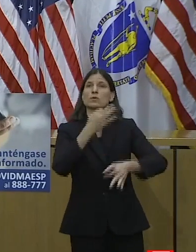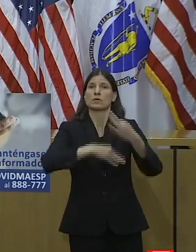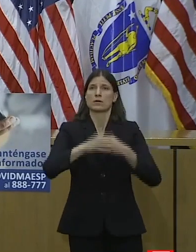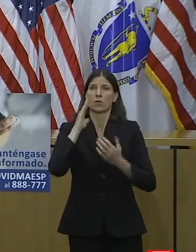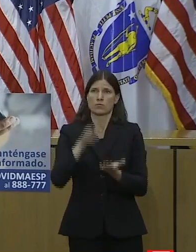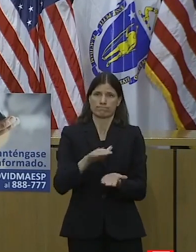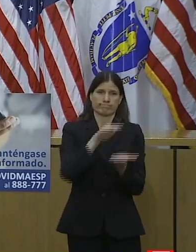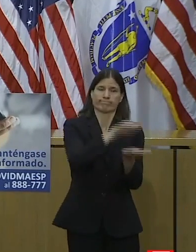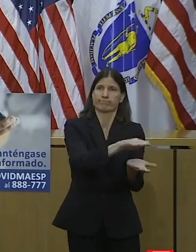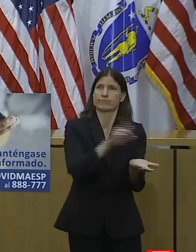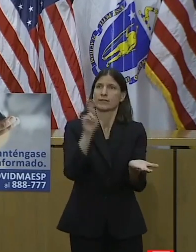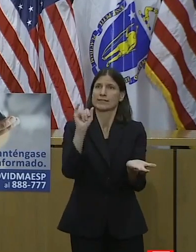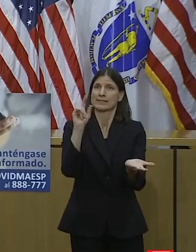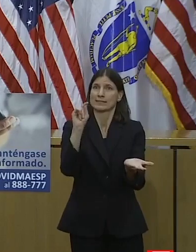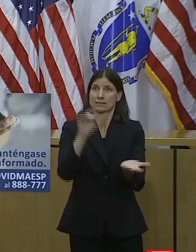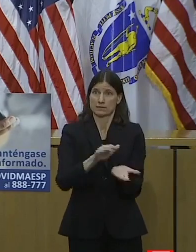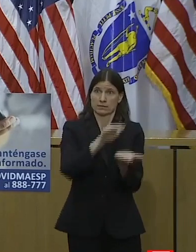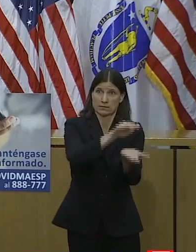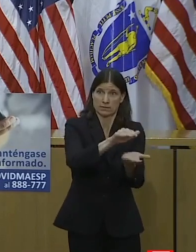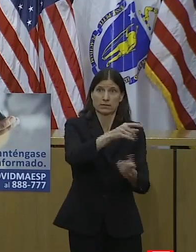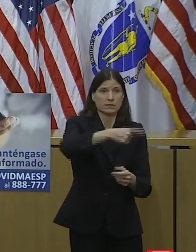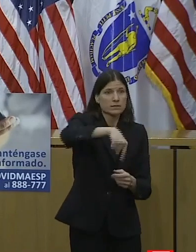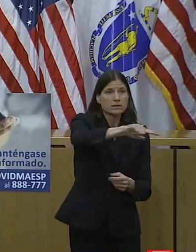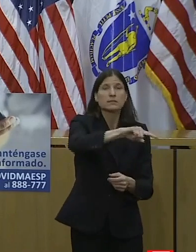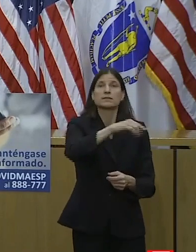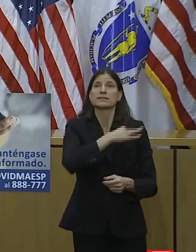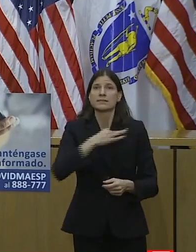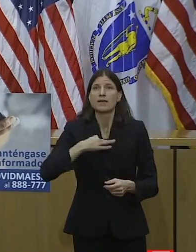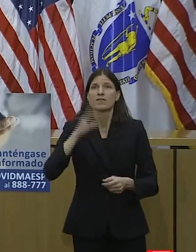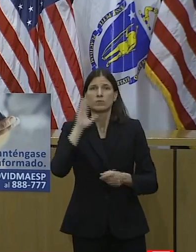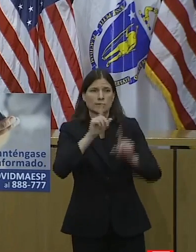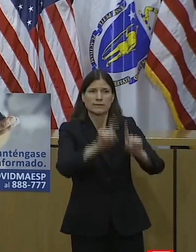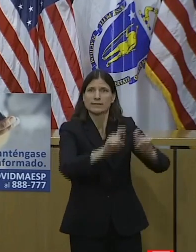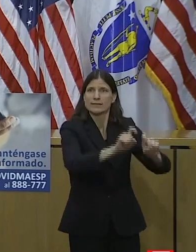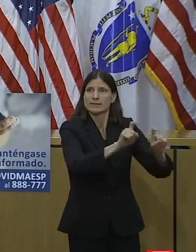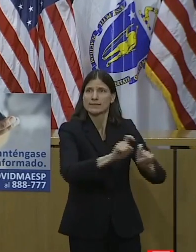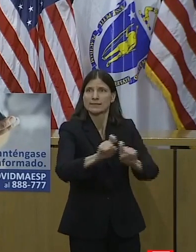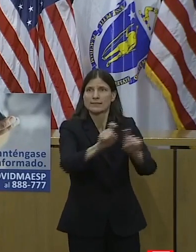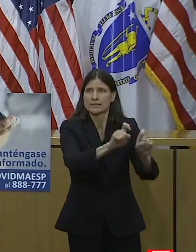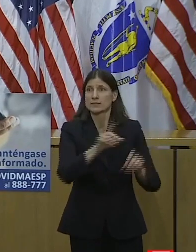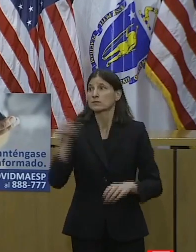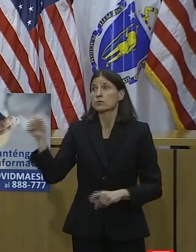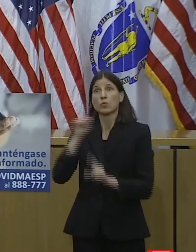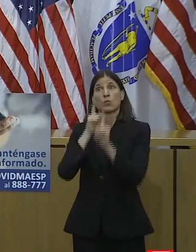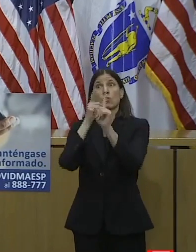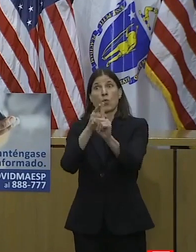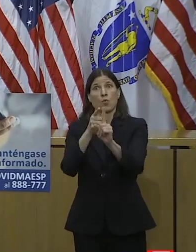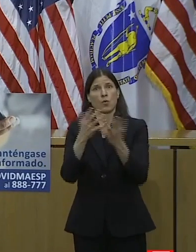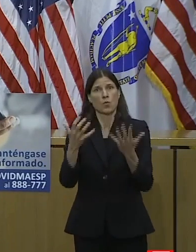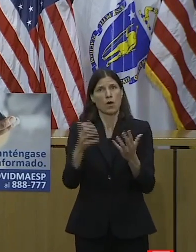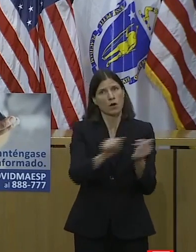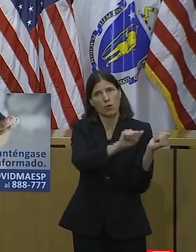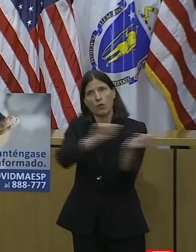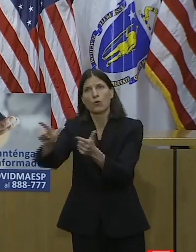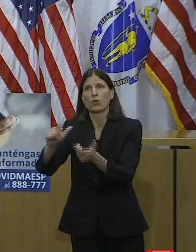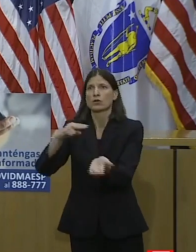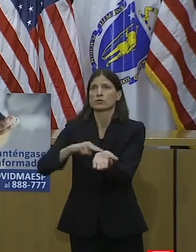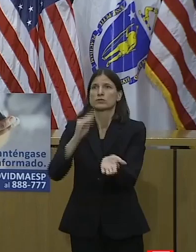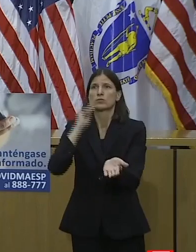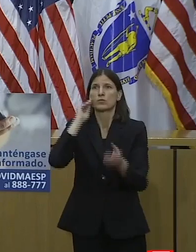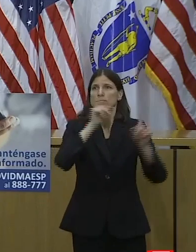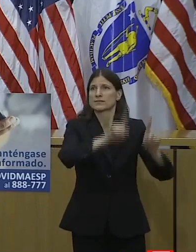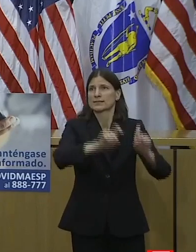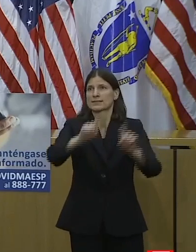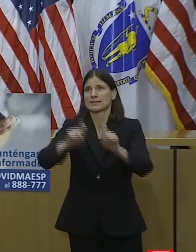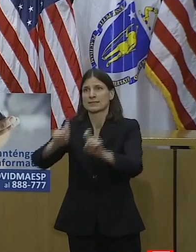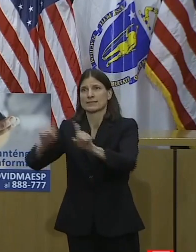using kits that we're making available through the Broad Institute. As of April 14th, more than 4,500 tests have